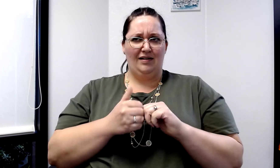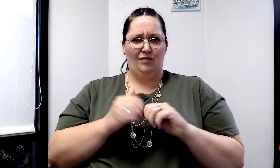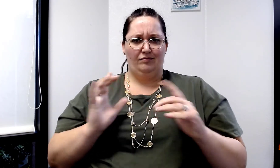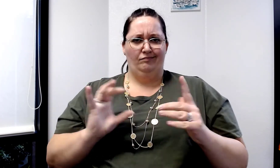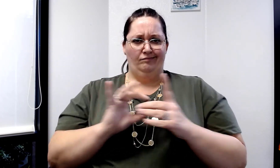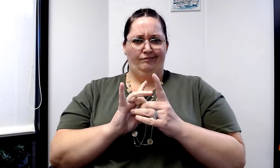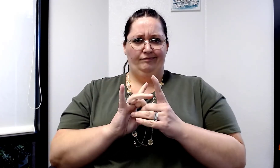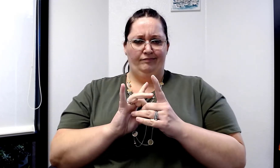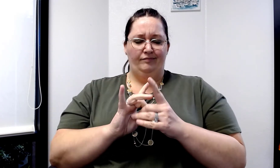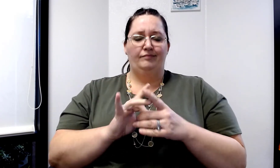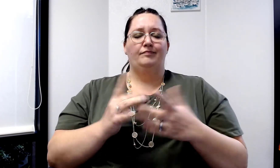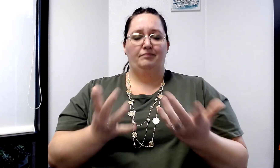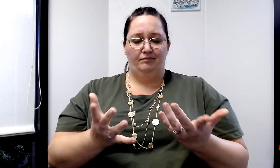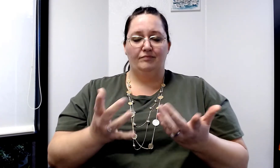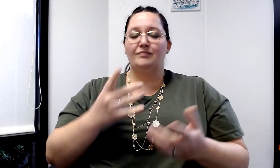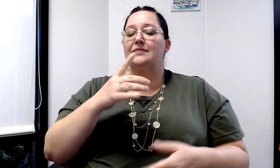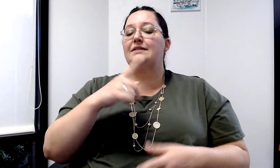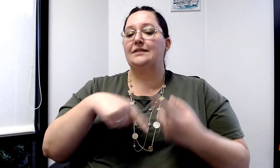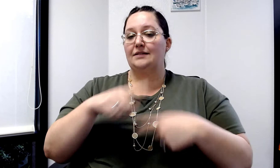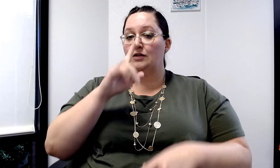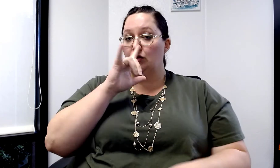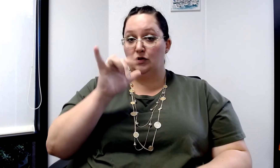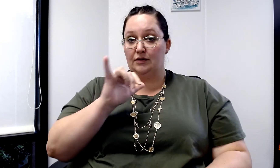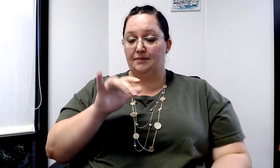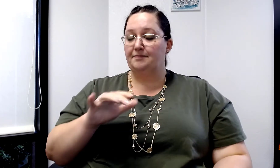Why not is now connected. You're combining them together.